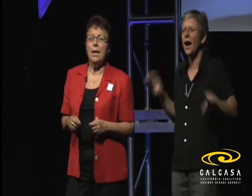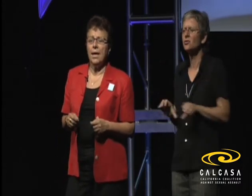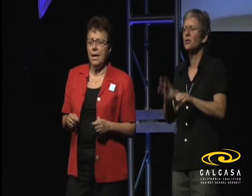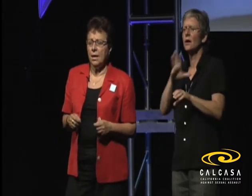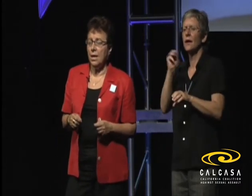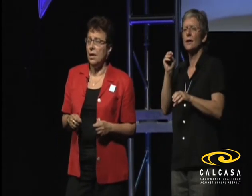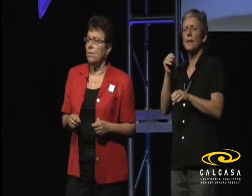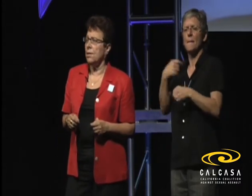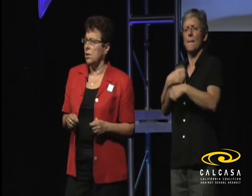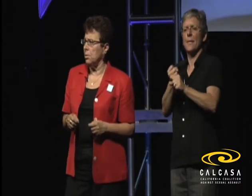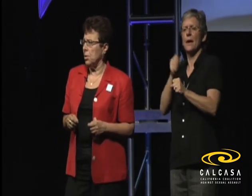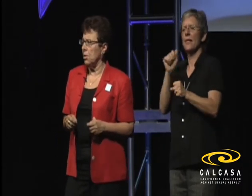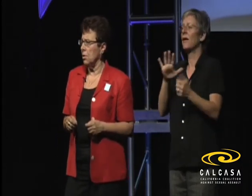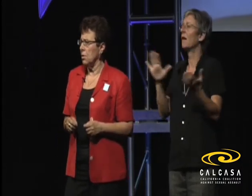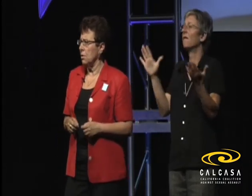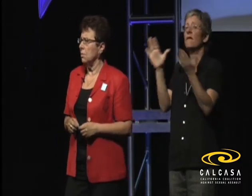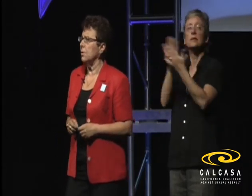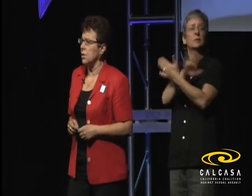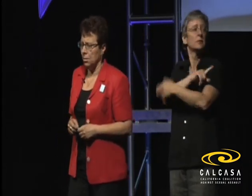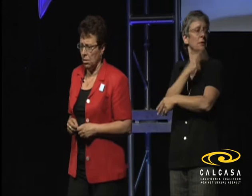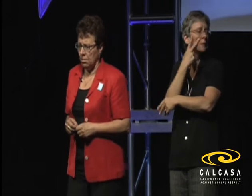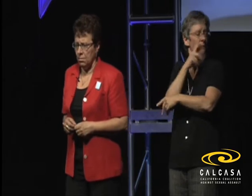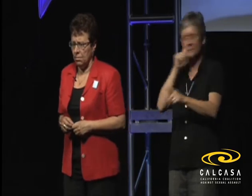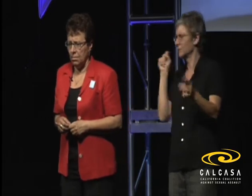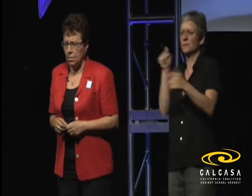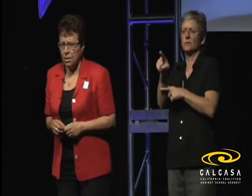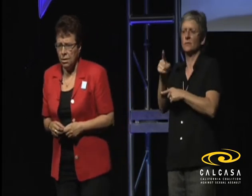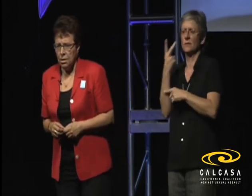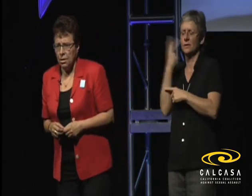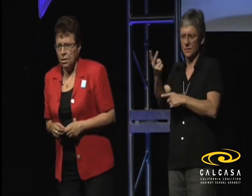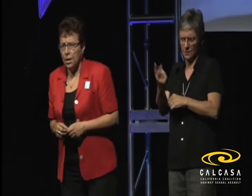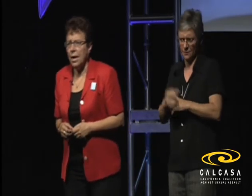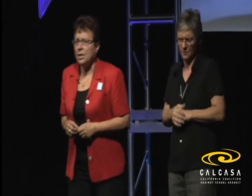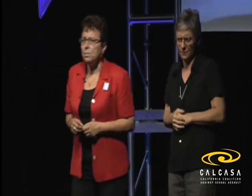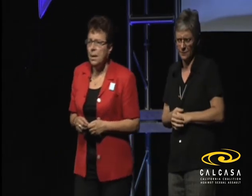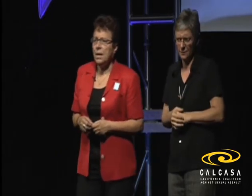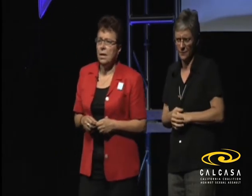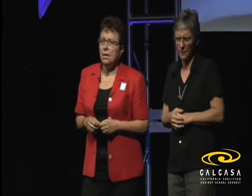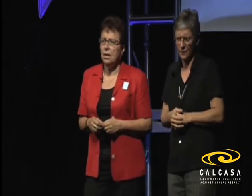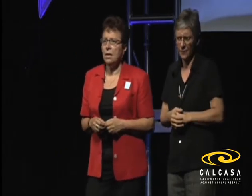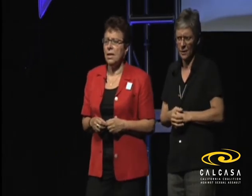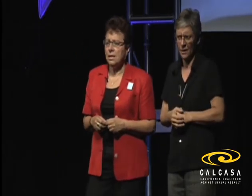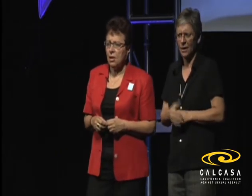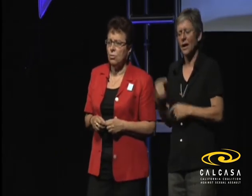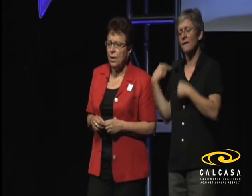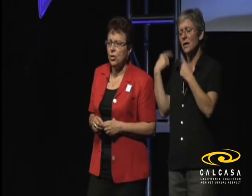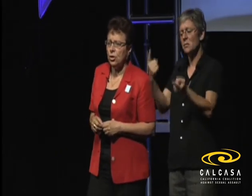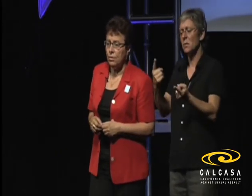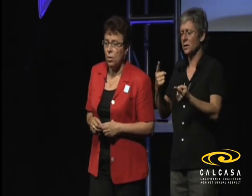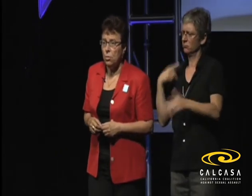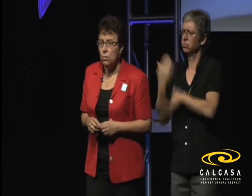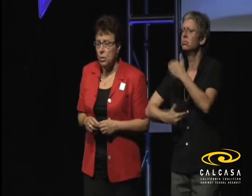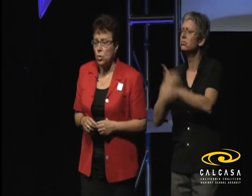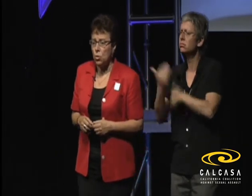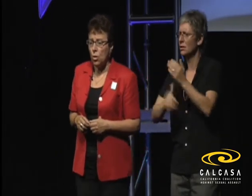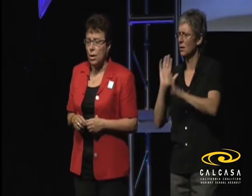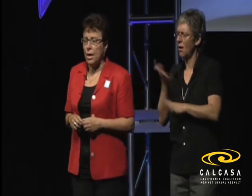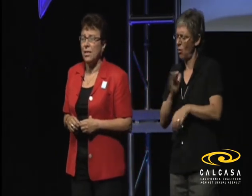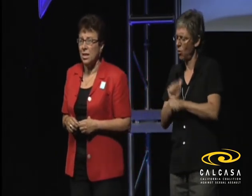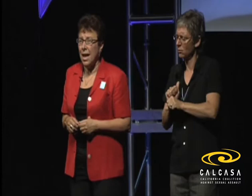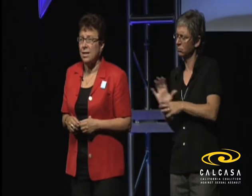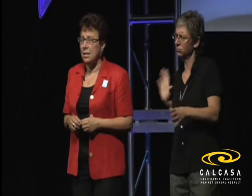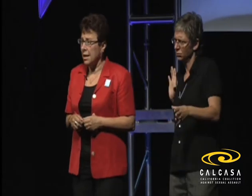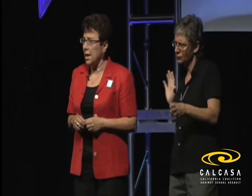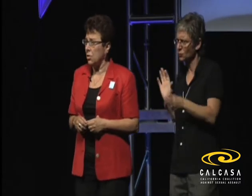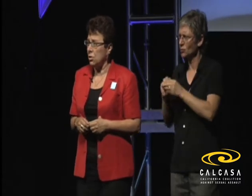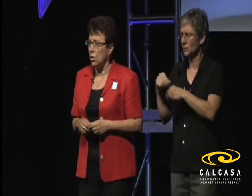and making the invisible visible. There has been acceleration of our movement's work